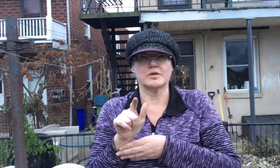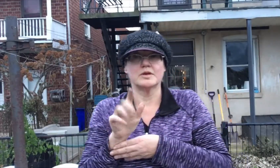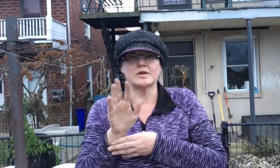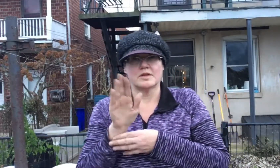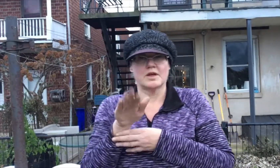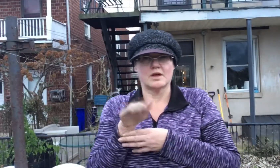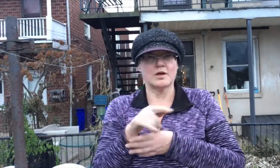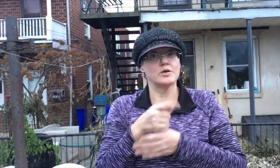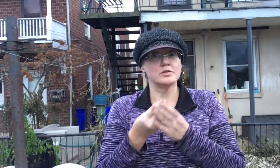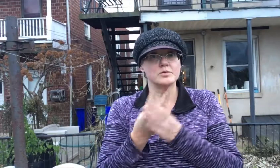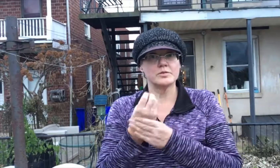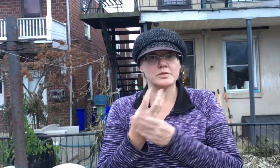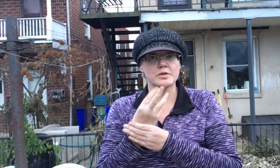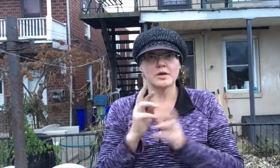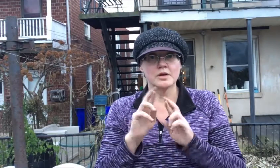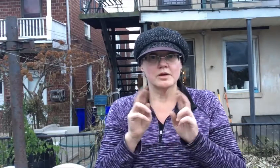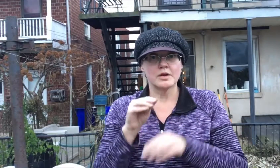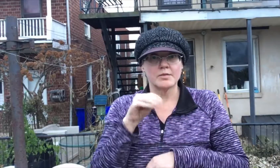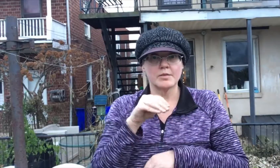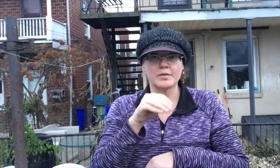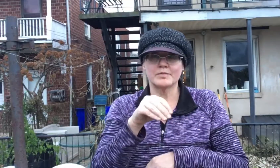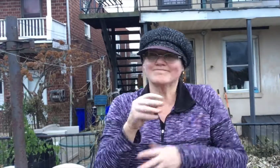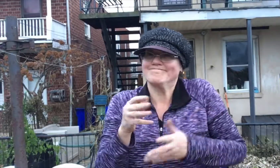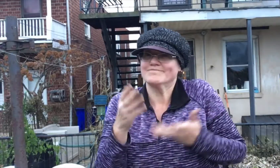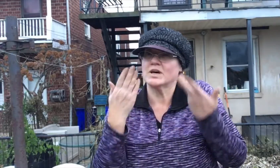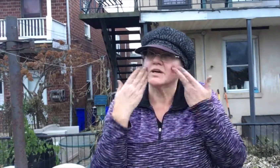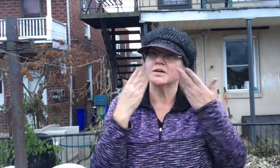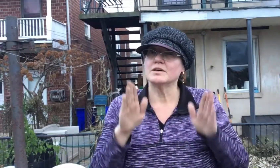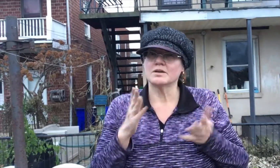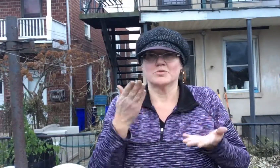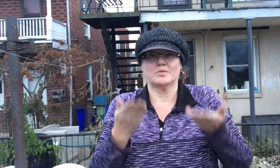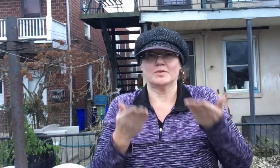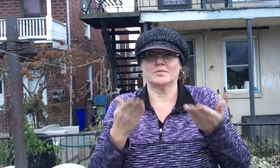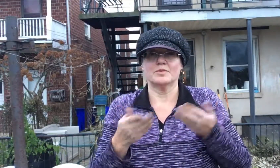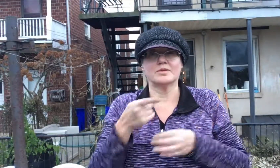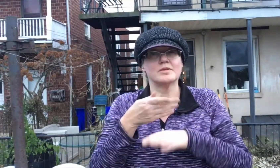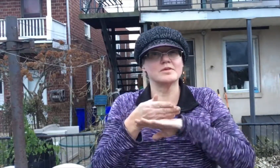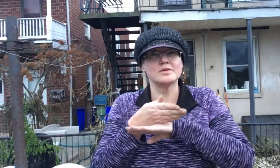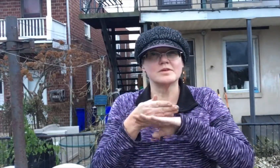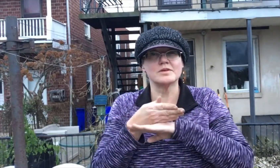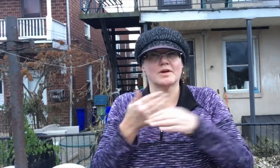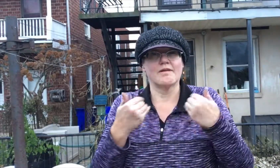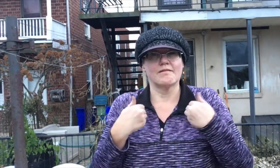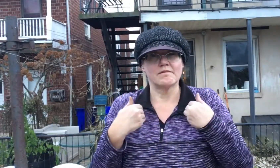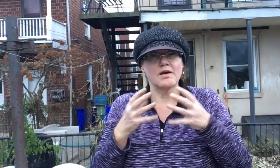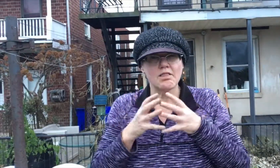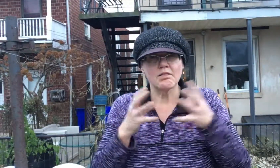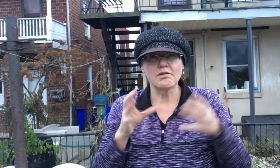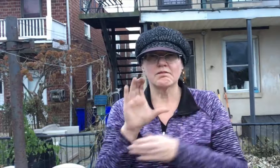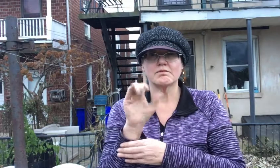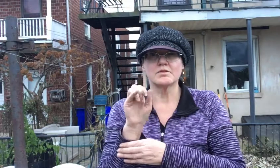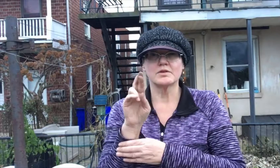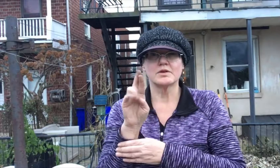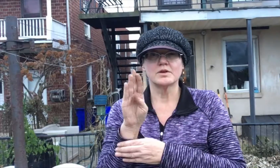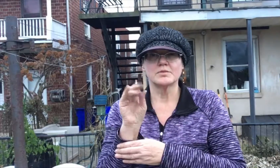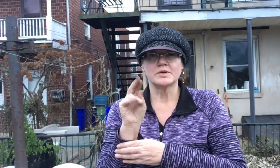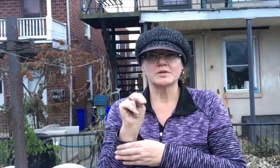soil. Now, in spring, it might not be ready for planting. That wood has a lot